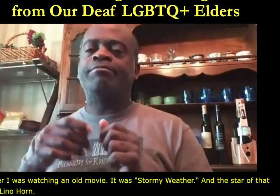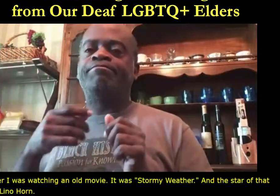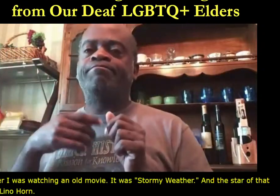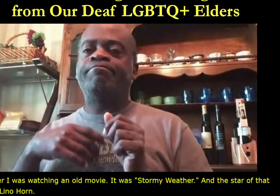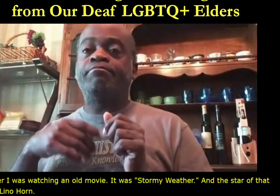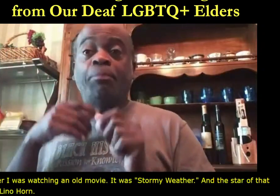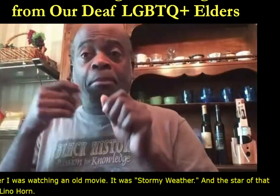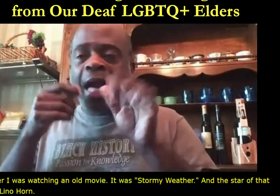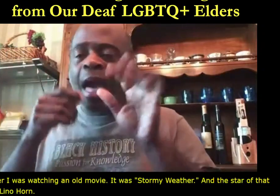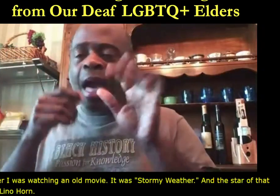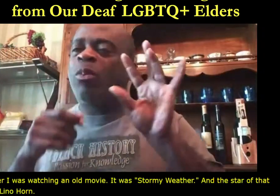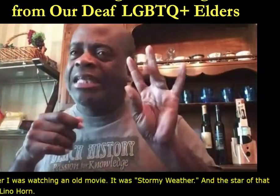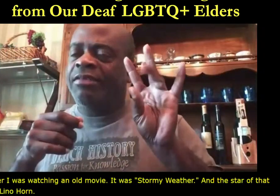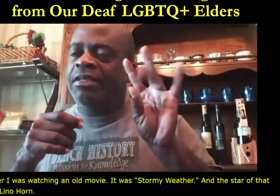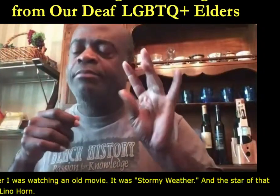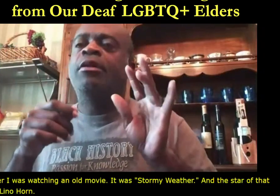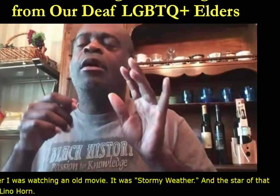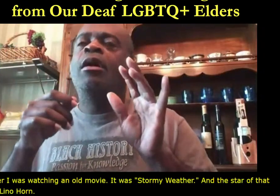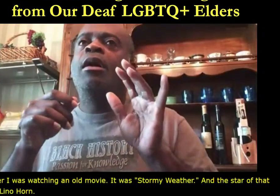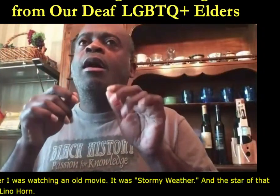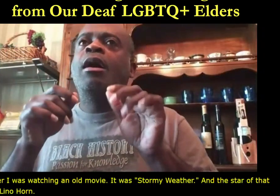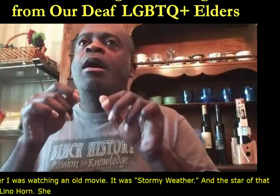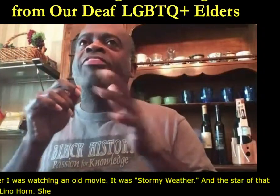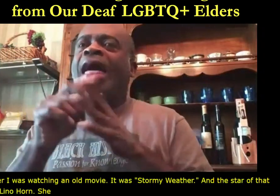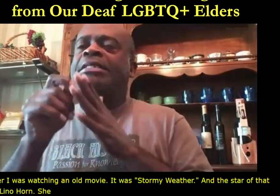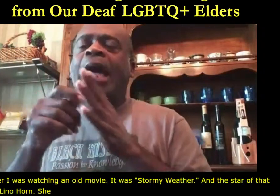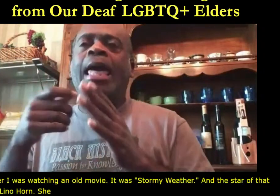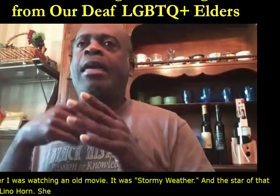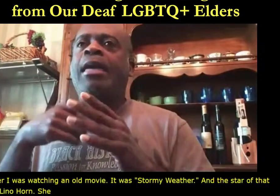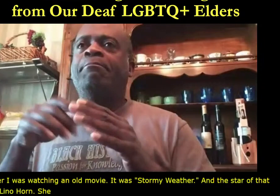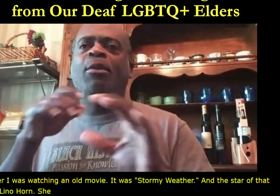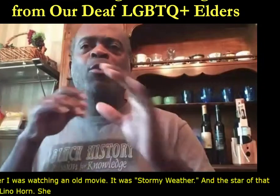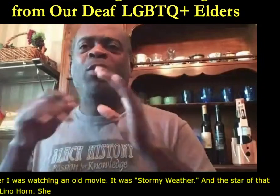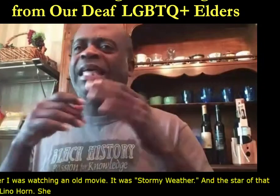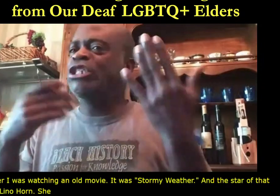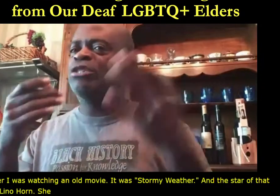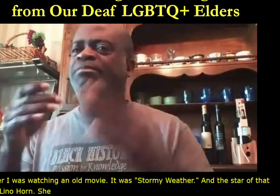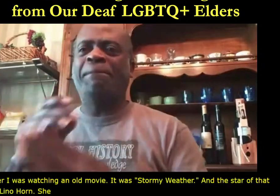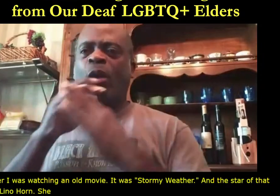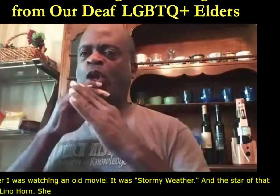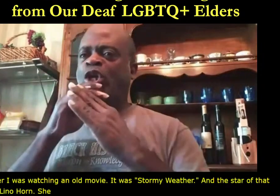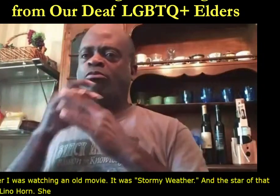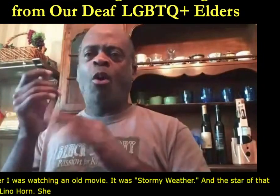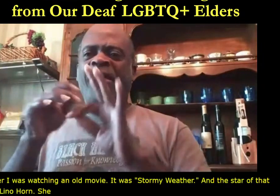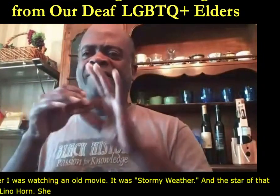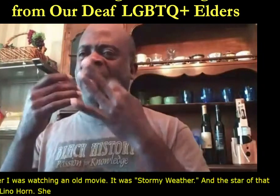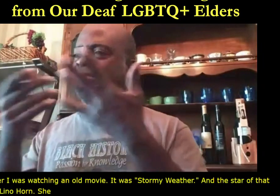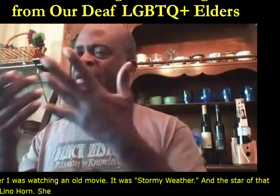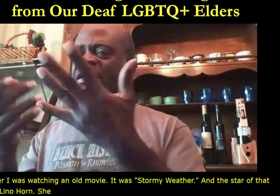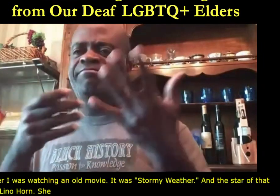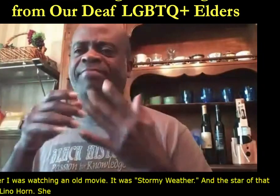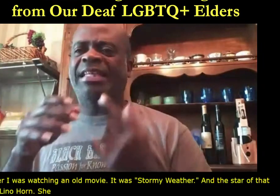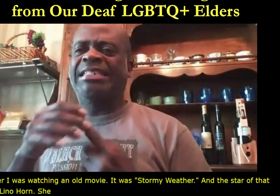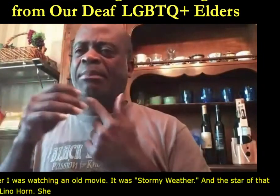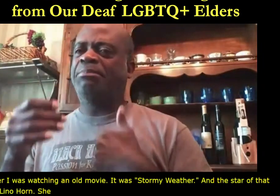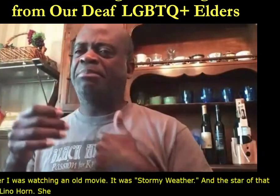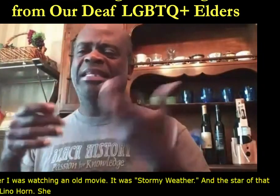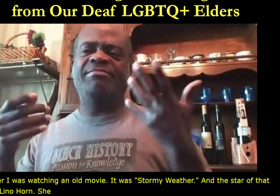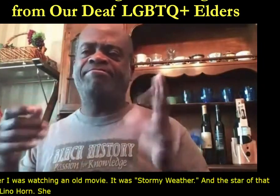woman um but back then she was very young i was only seven years old and at that time you know my